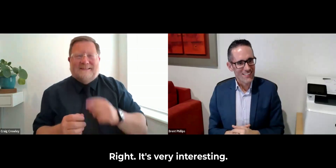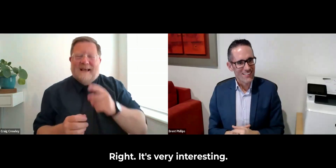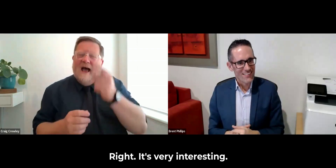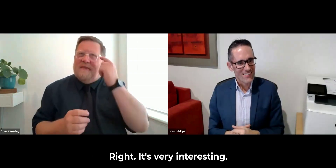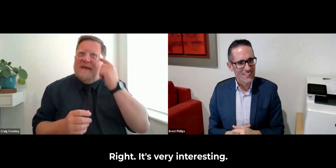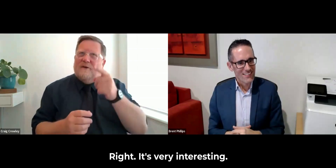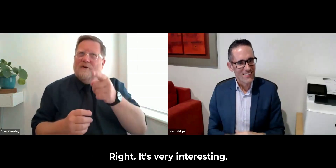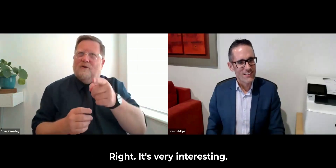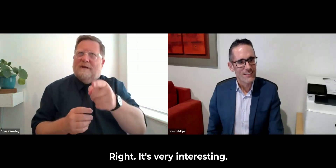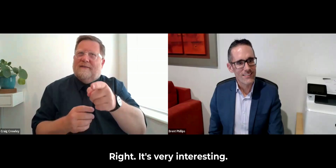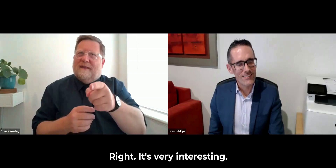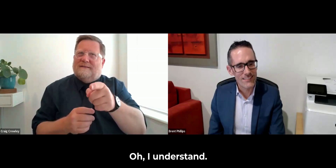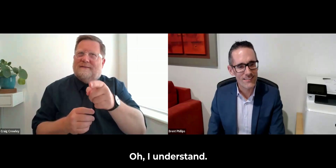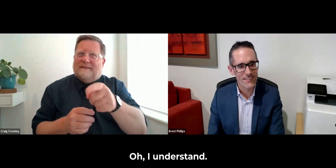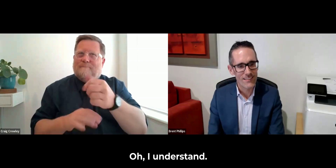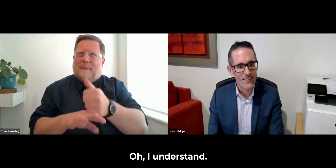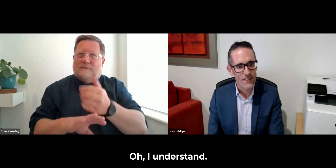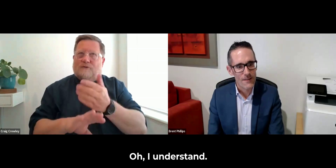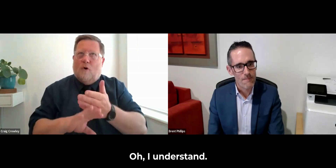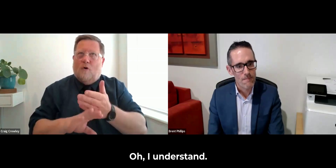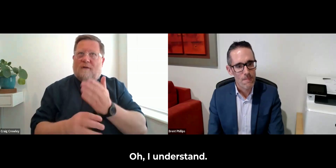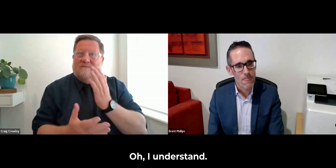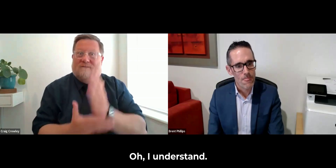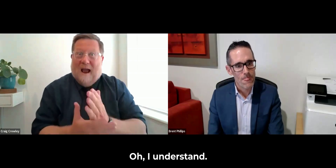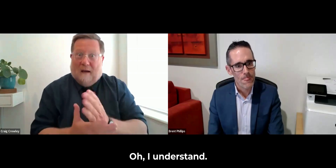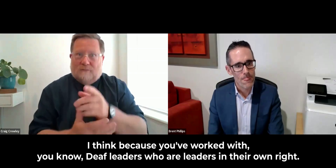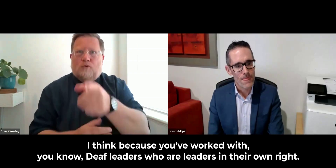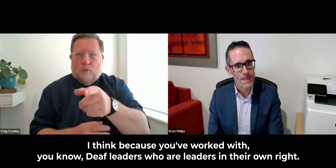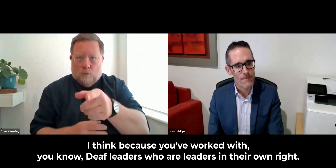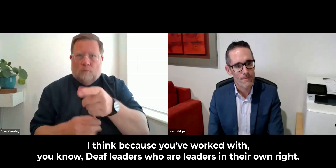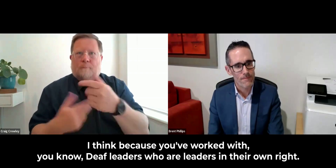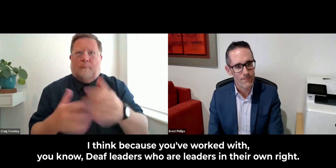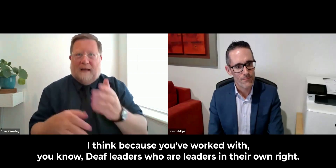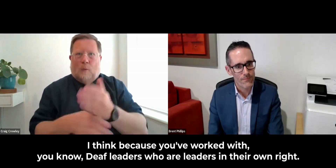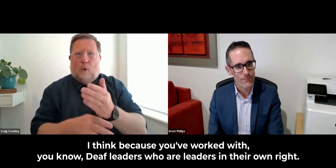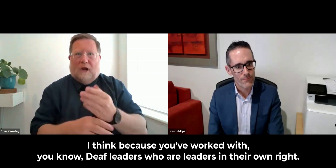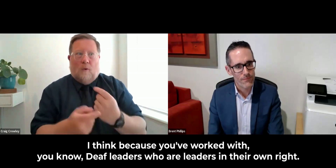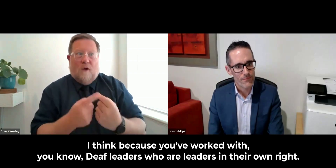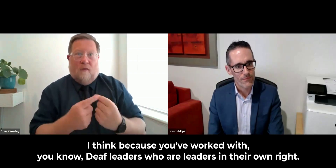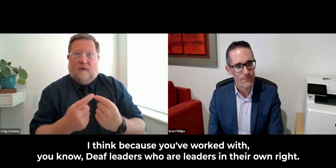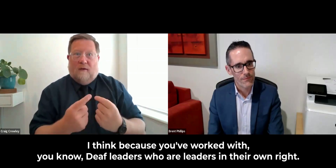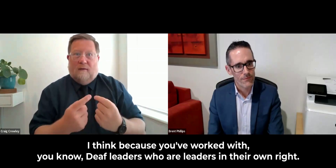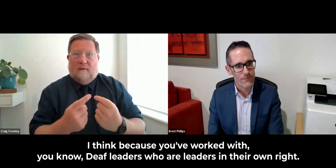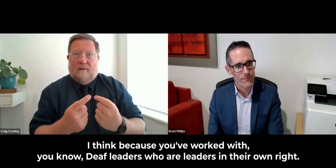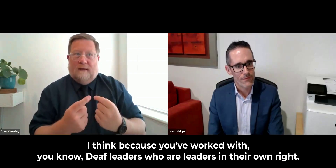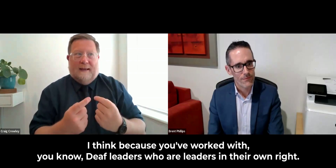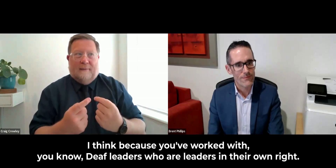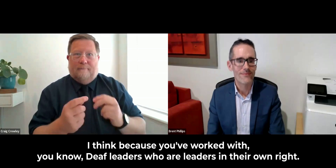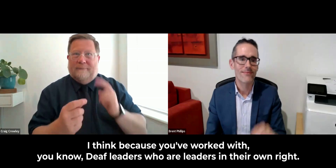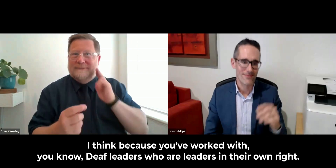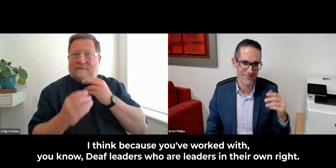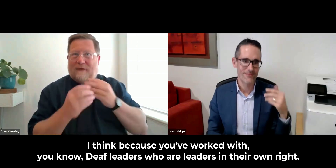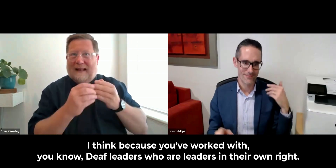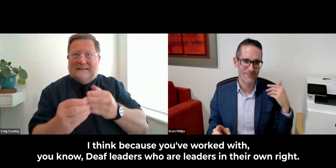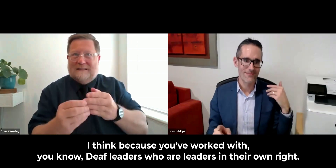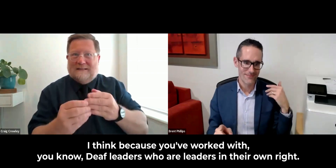very interesting. Oh, I understand. I think because you've worked